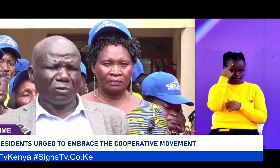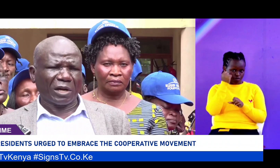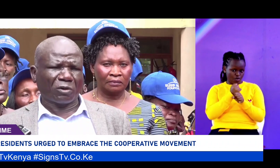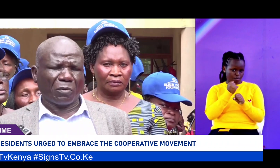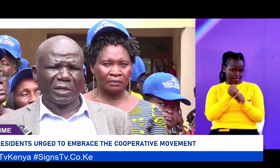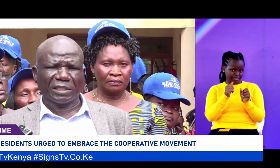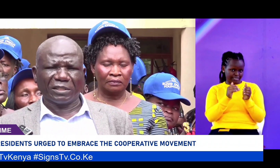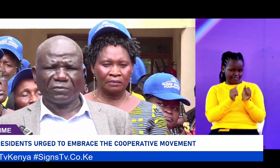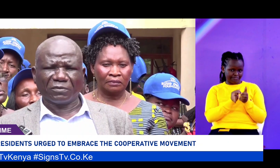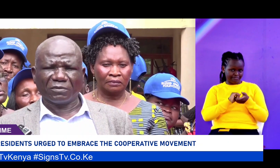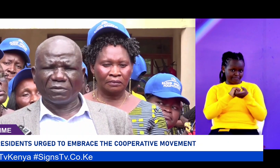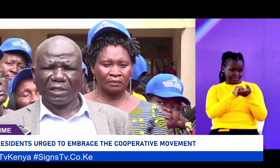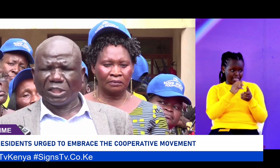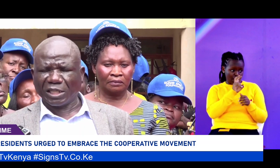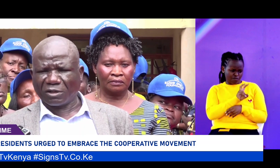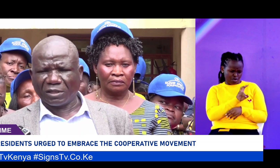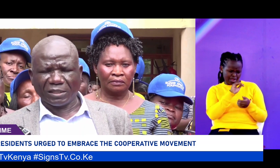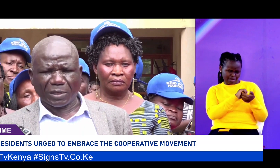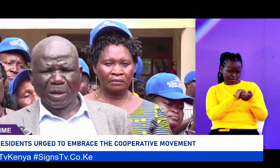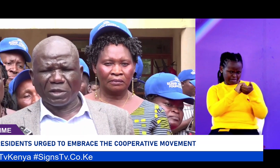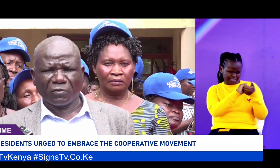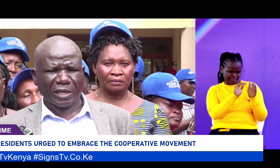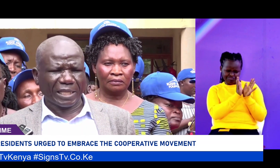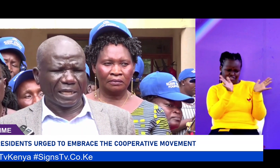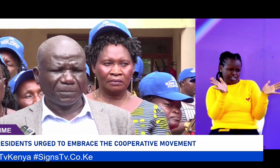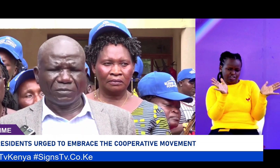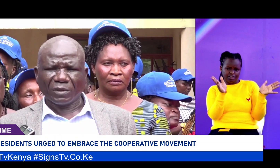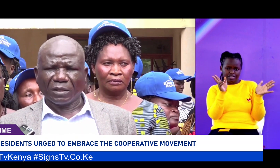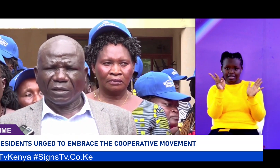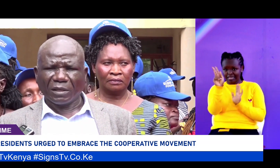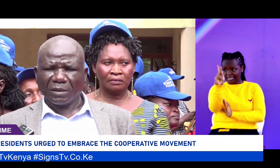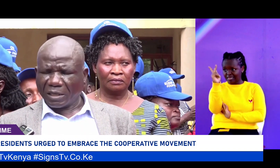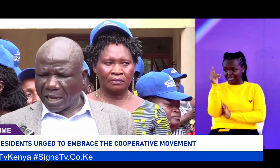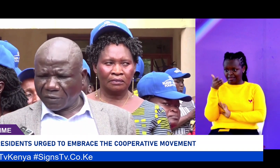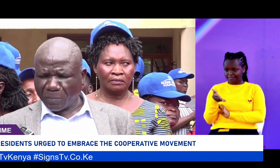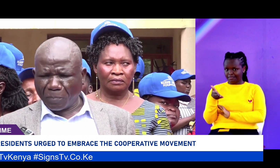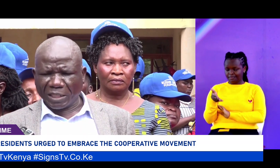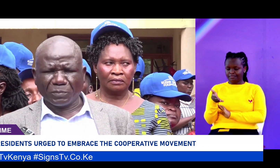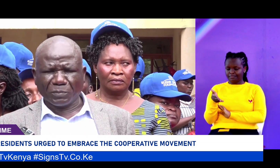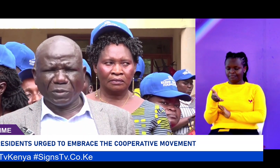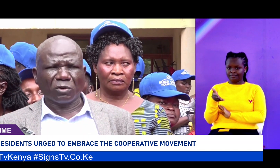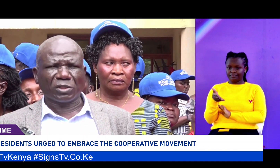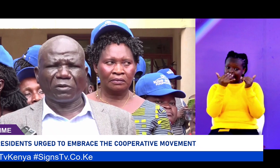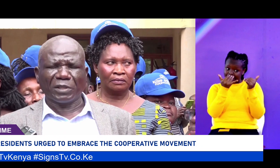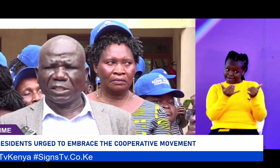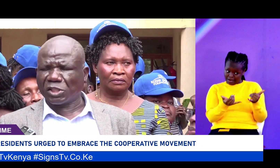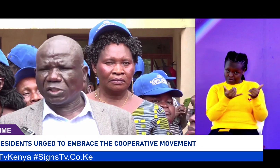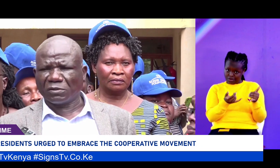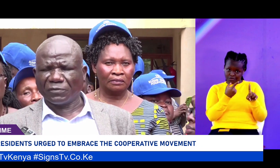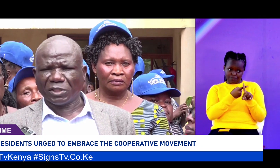look at cooperative in general in the Republic of Kenya, at the moment, because I come from the registration